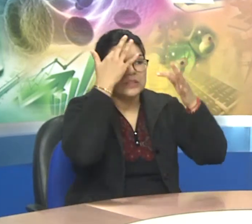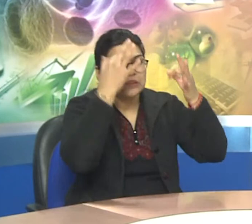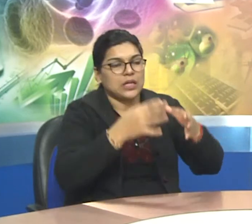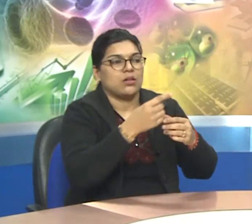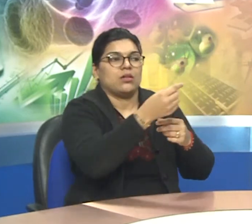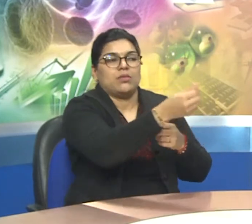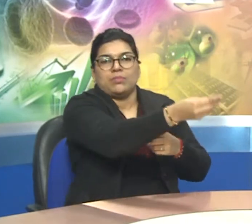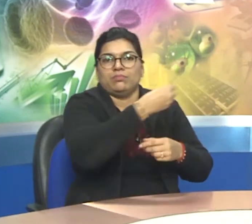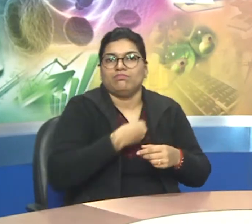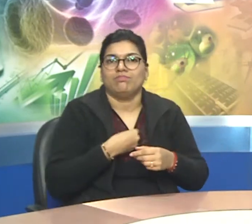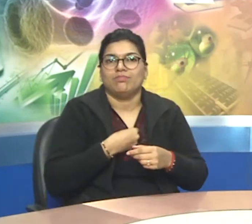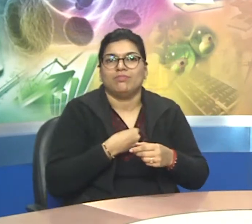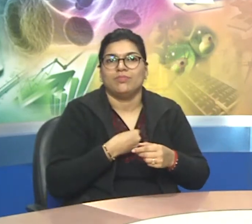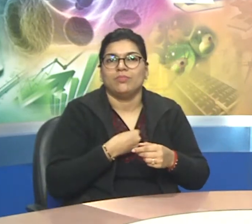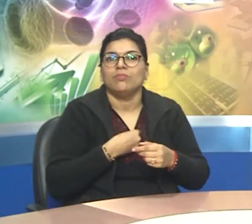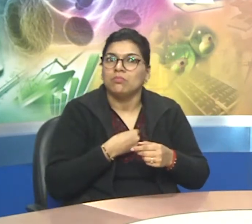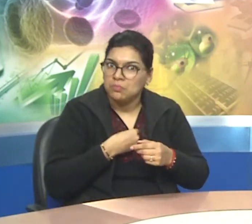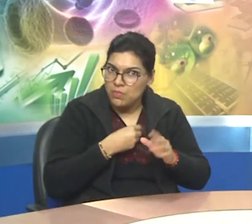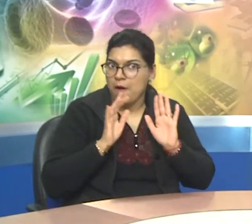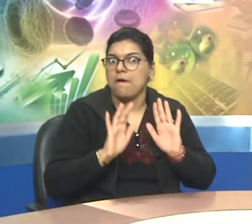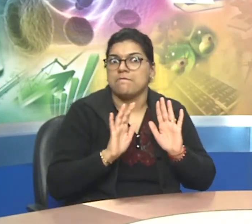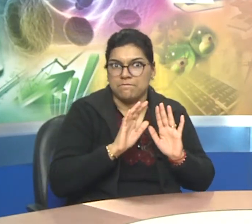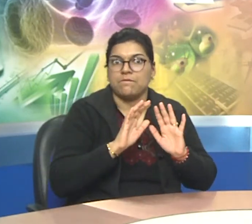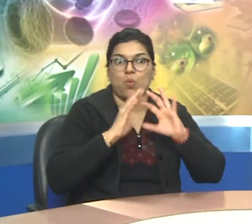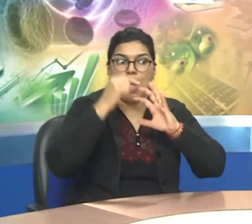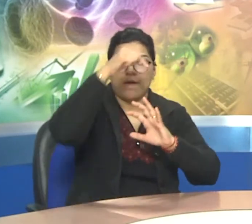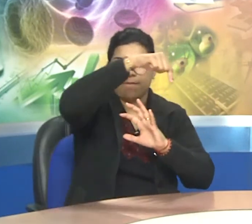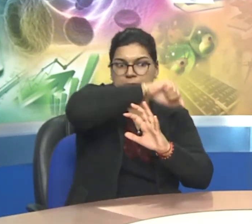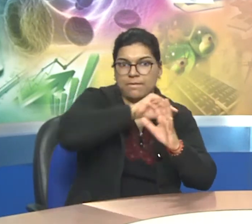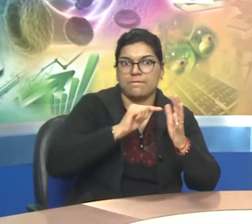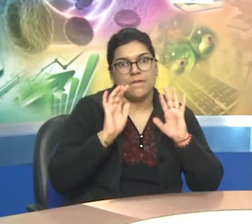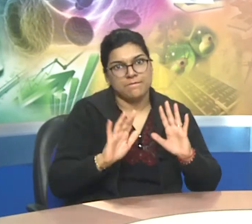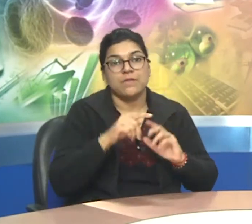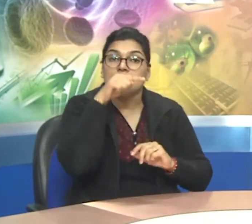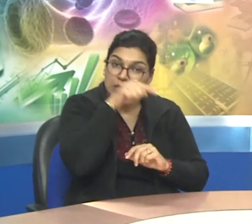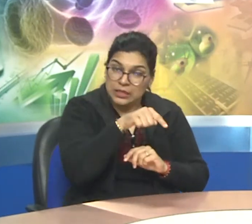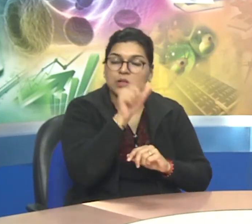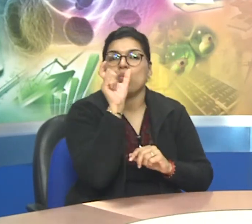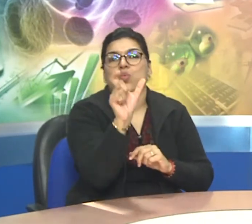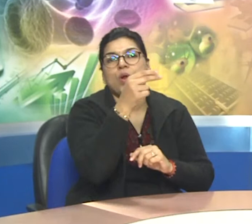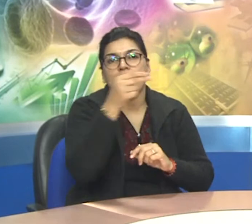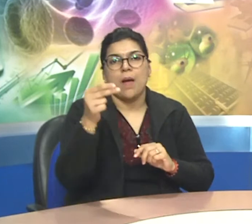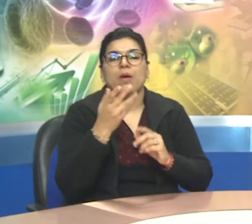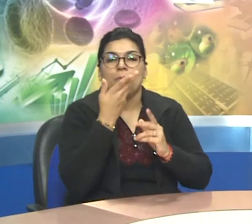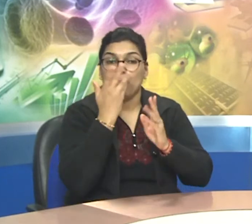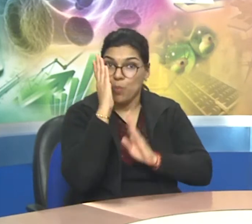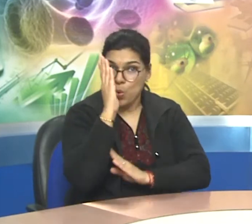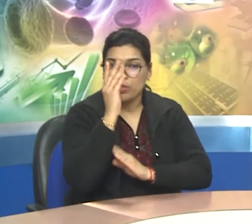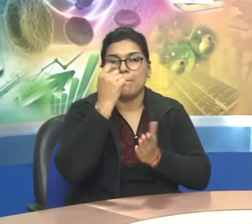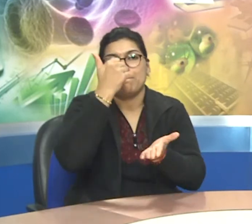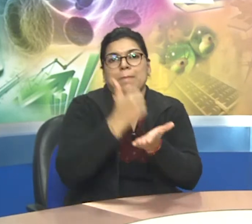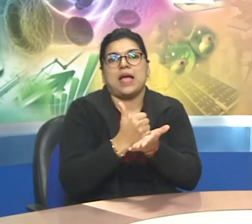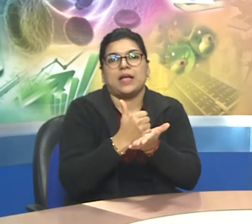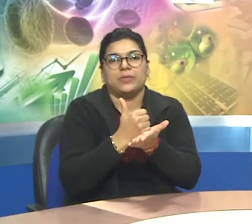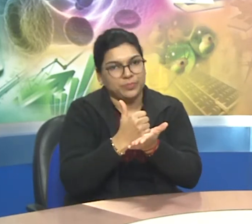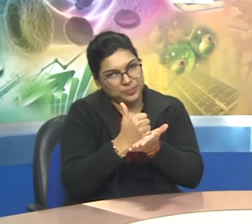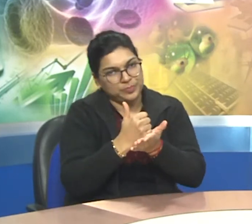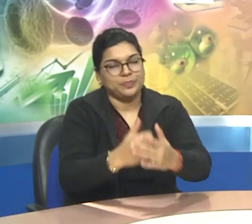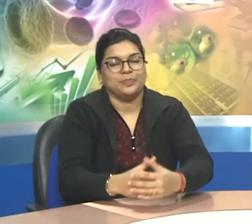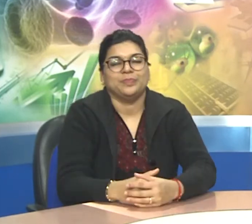there. And if anyone wants to buy any bottle, then it can also be done. So that is why